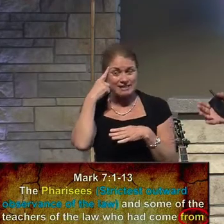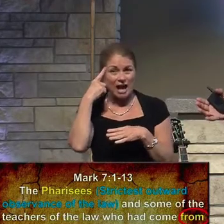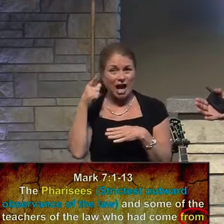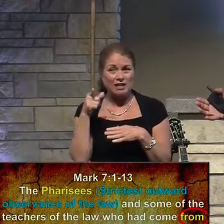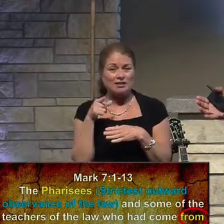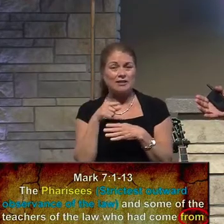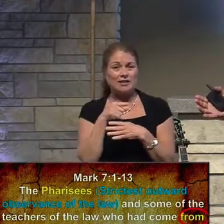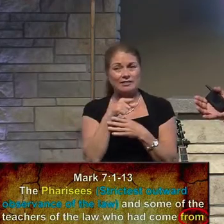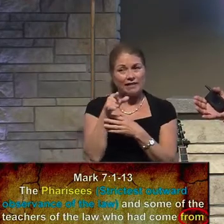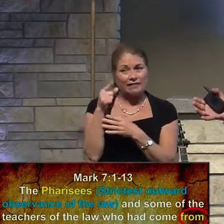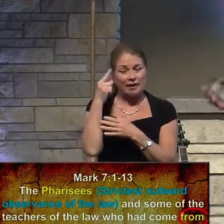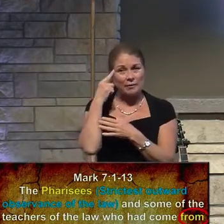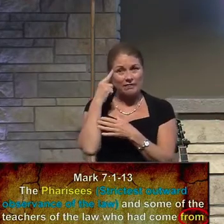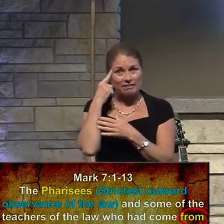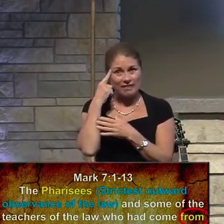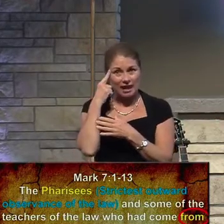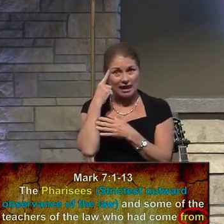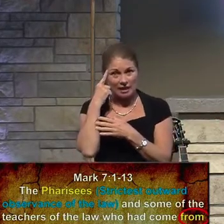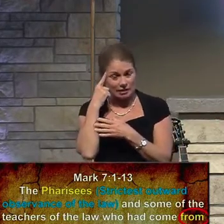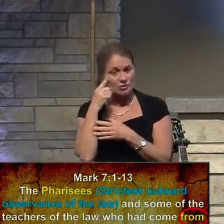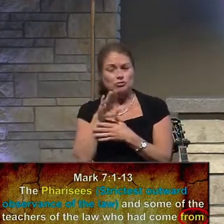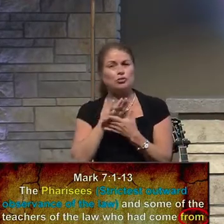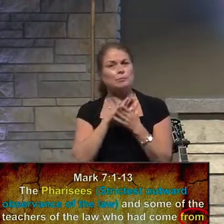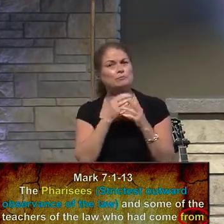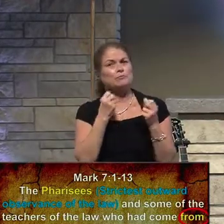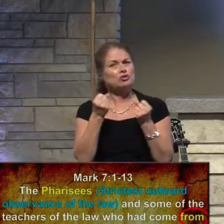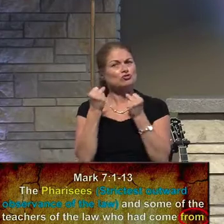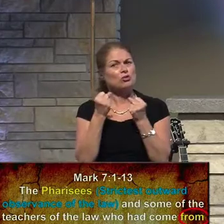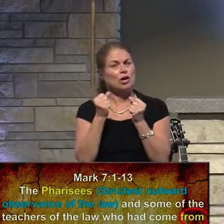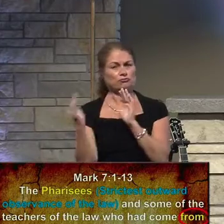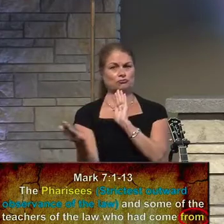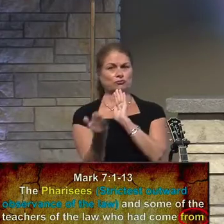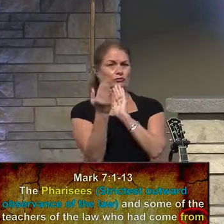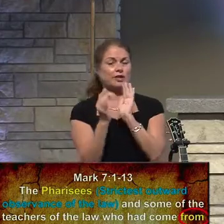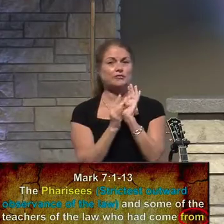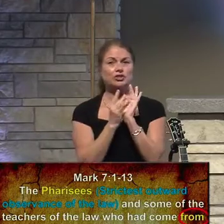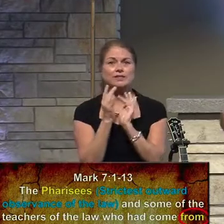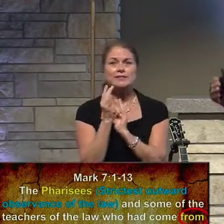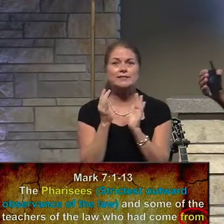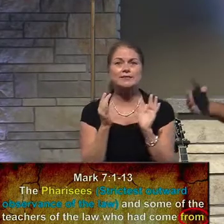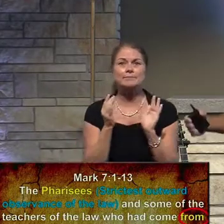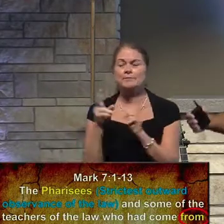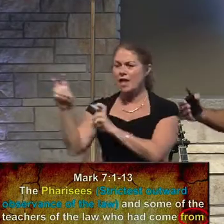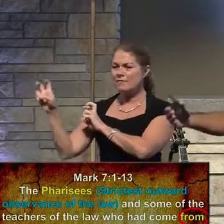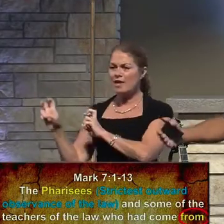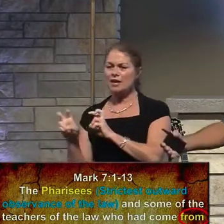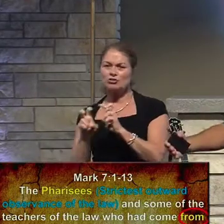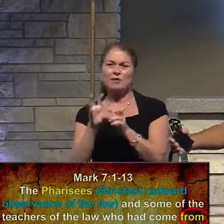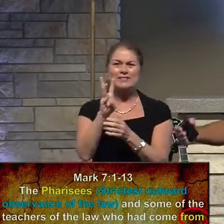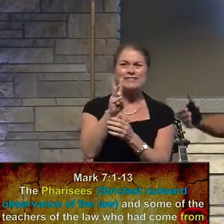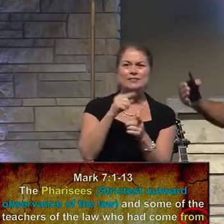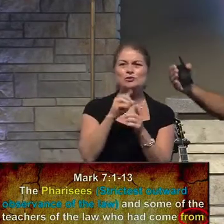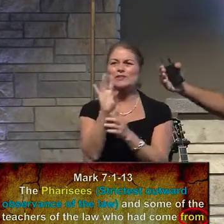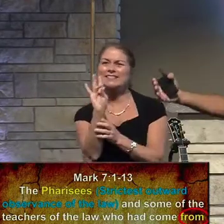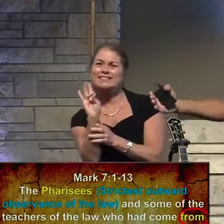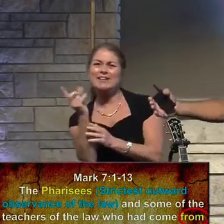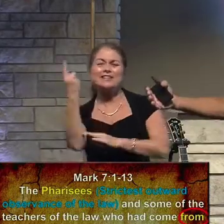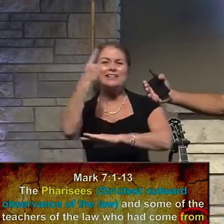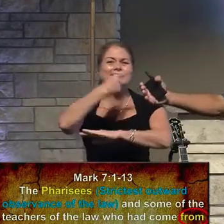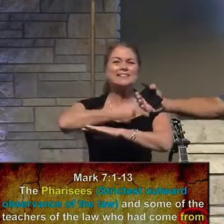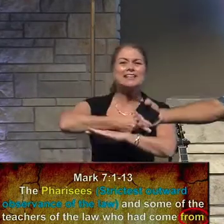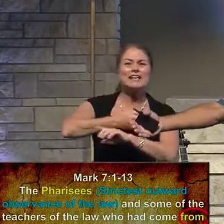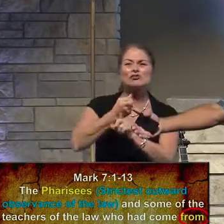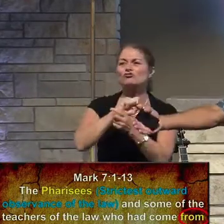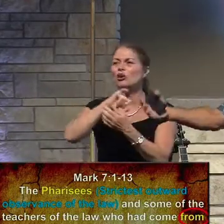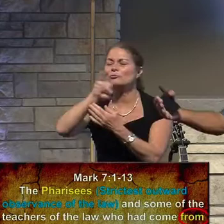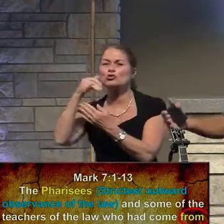body would think, could hold their ground with Jesus. They traveled 6 or 7 days all the way